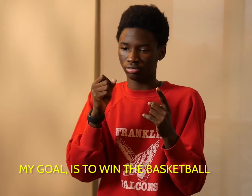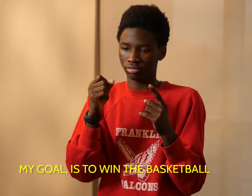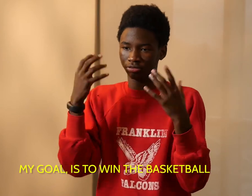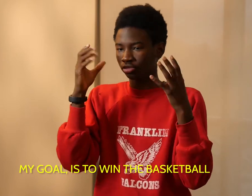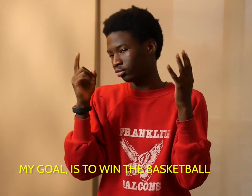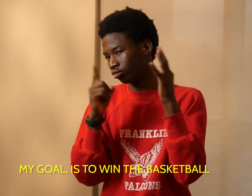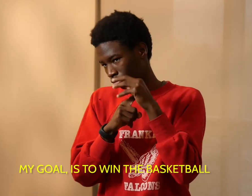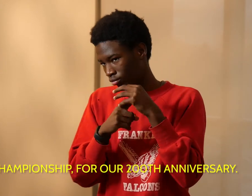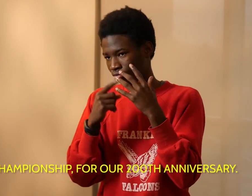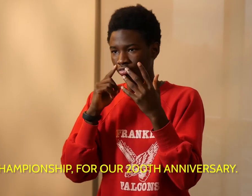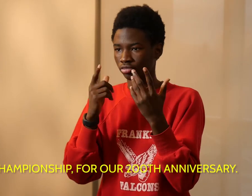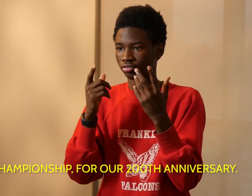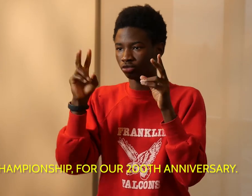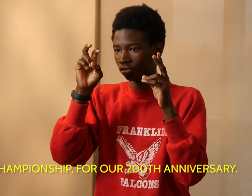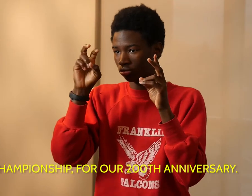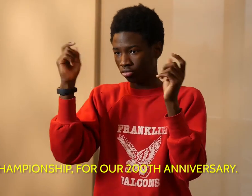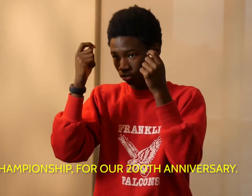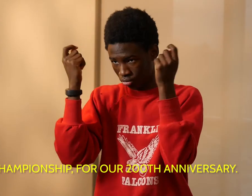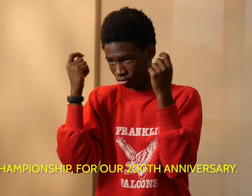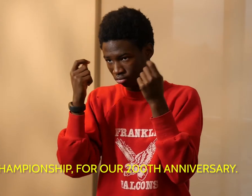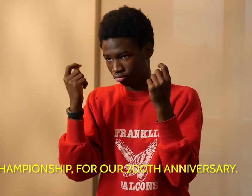to win the basketball championship for our 200th anniversary.